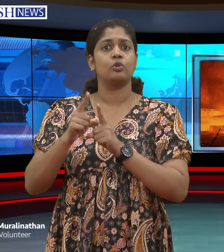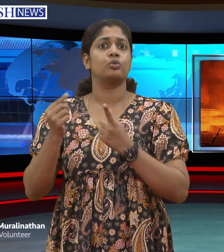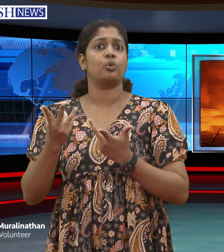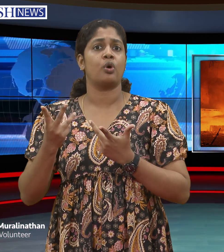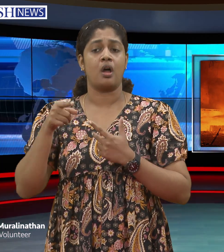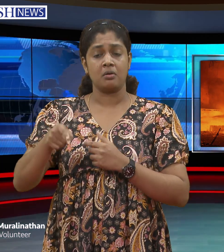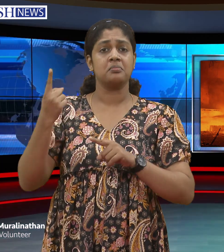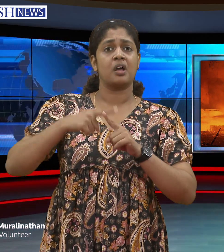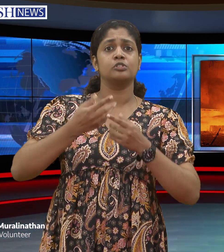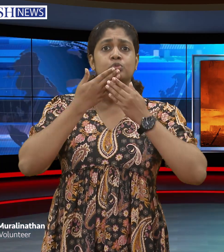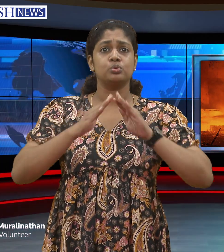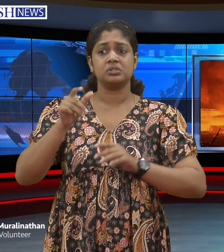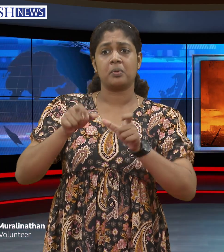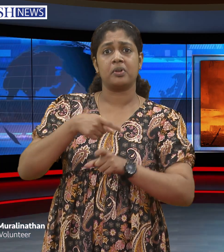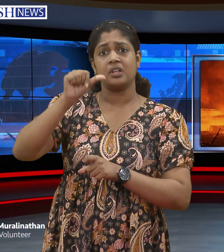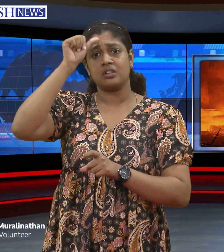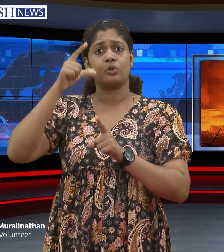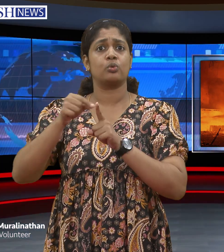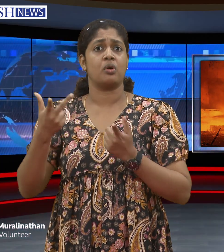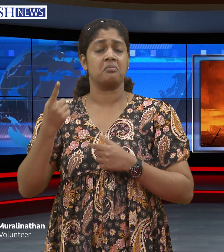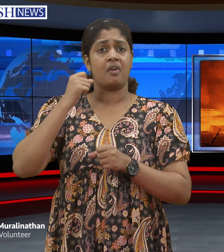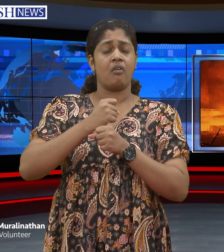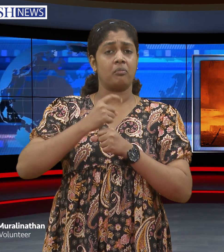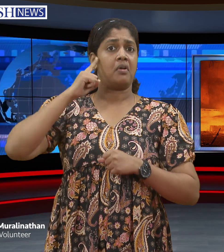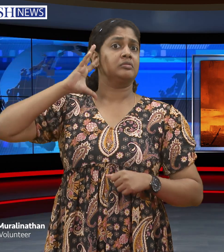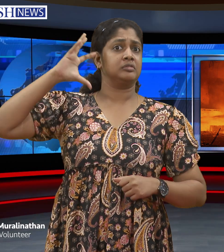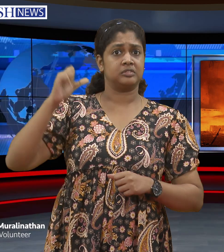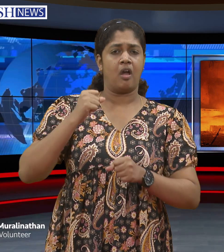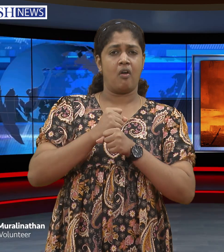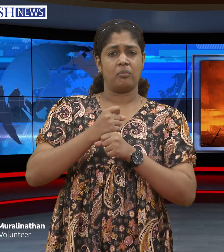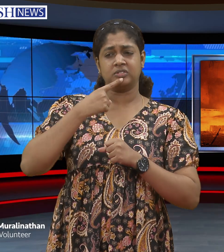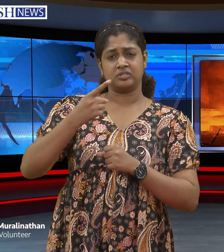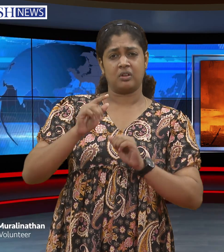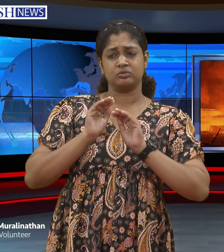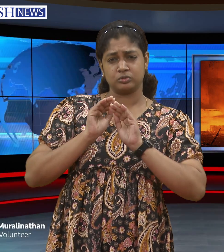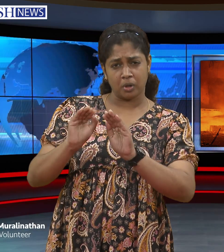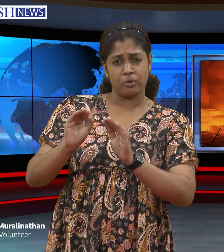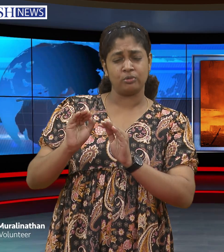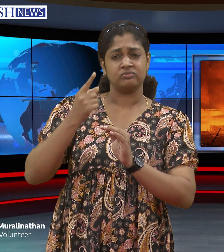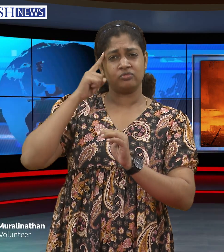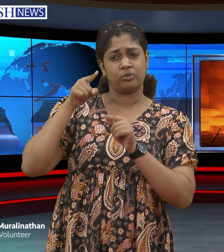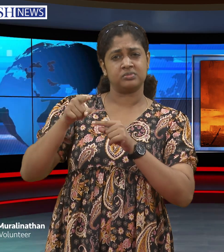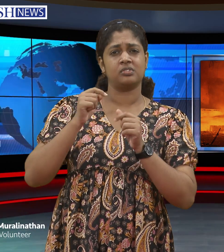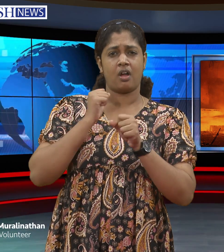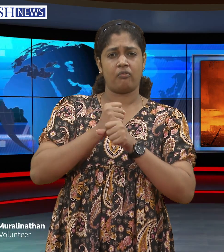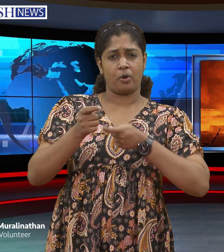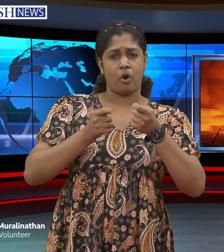progress. It has also advised them to limit their movements given the daily aerial strikes. The Indian embassy in Tehran